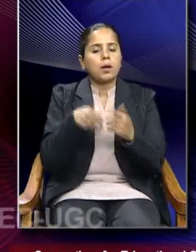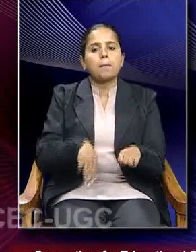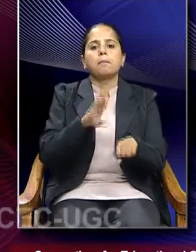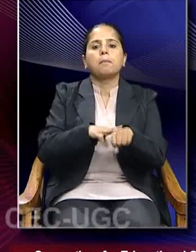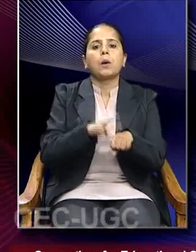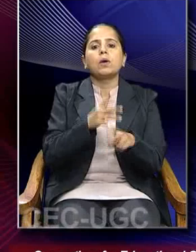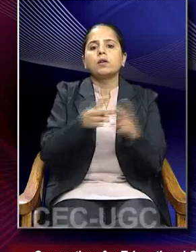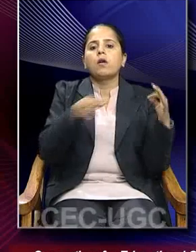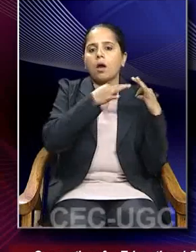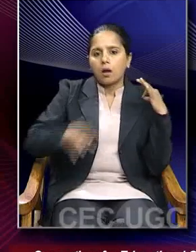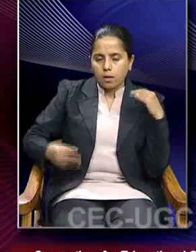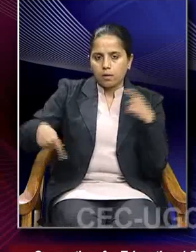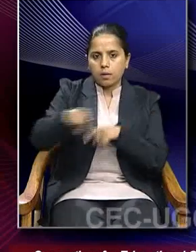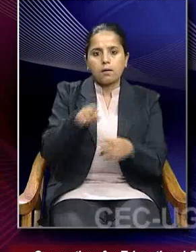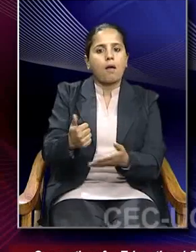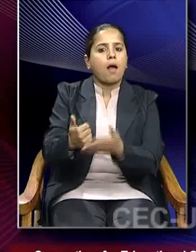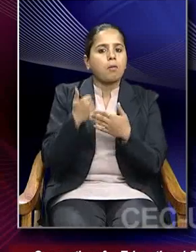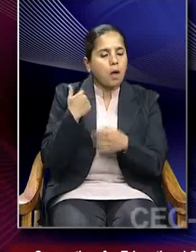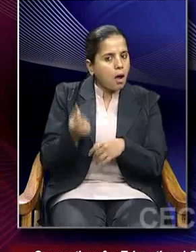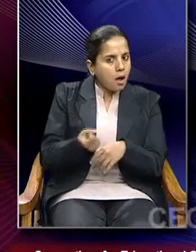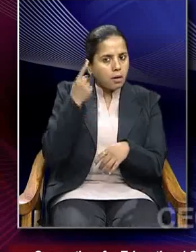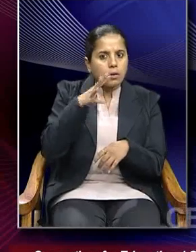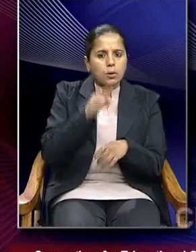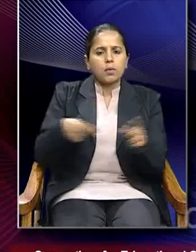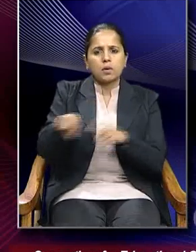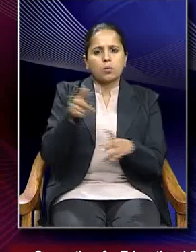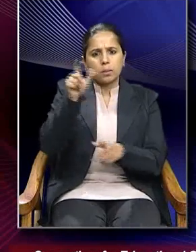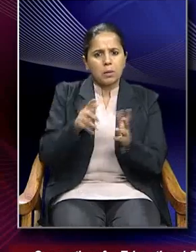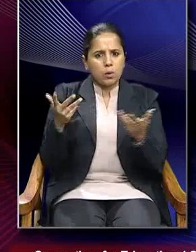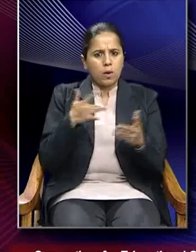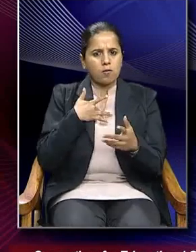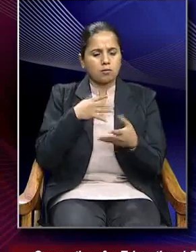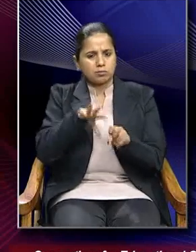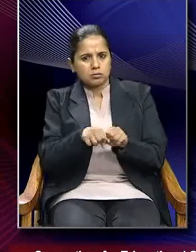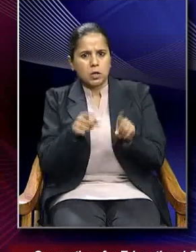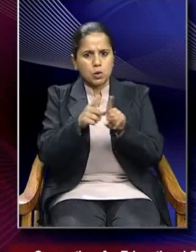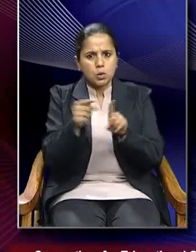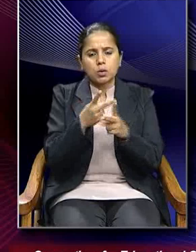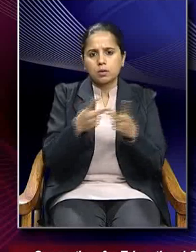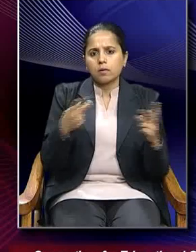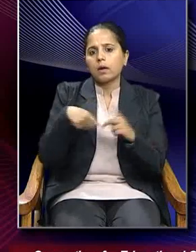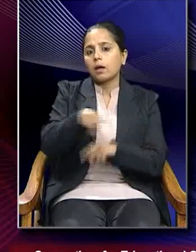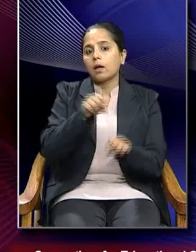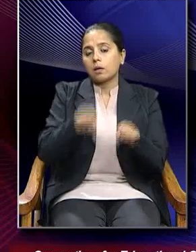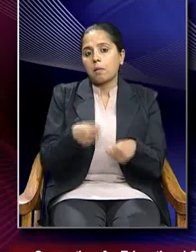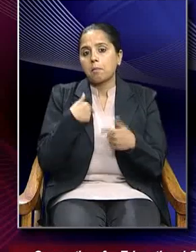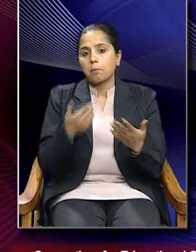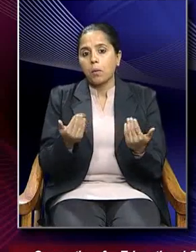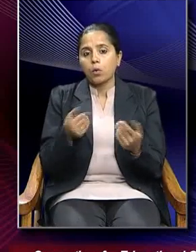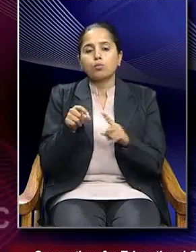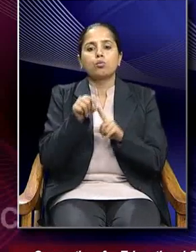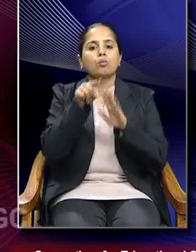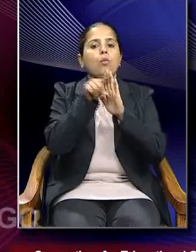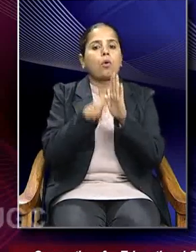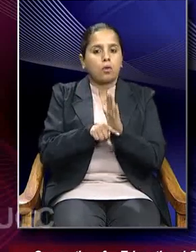different castes. It helped to understand exploitation, and from this we can have a